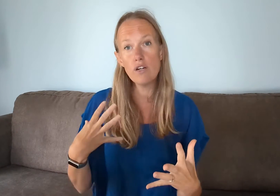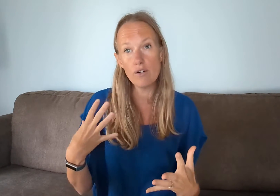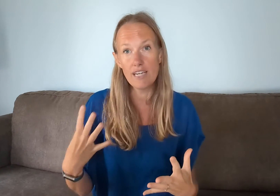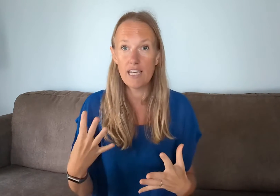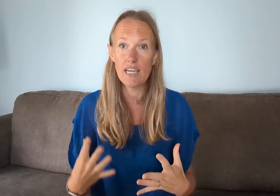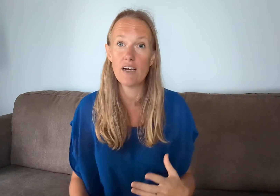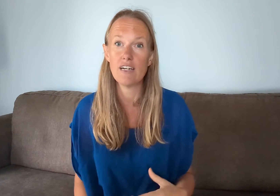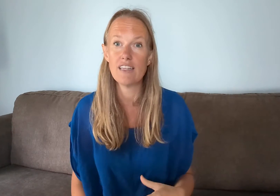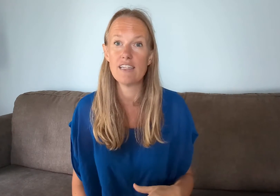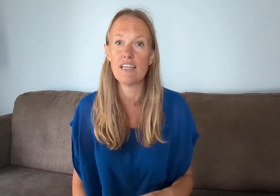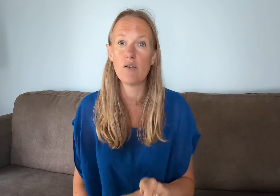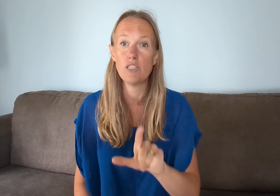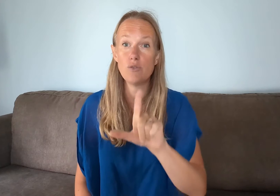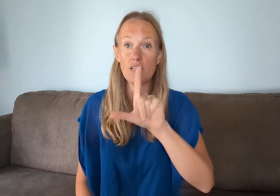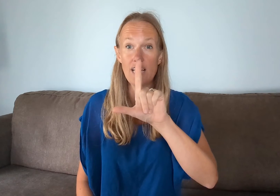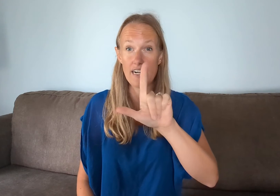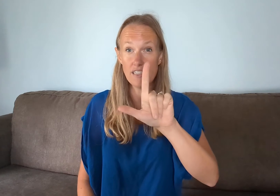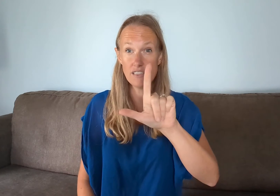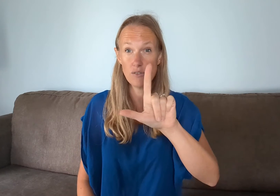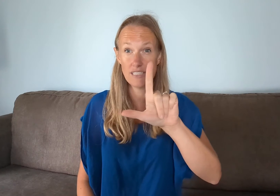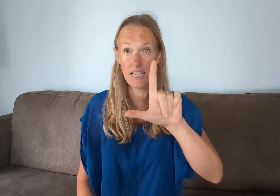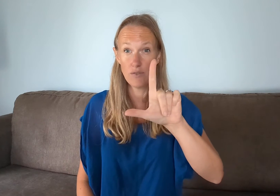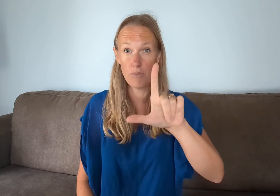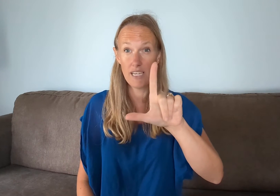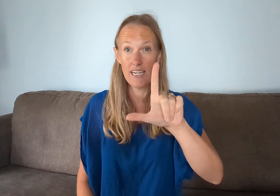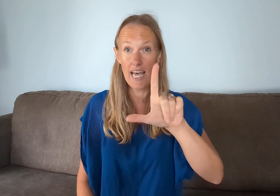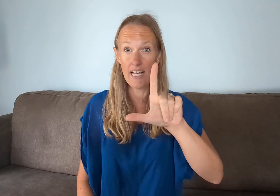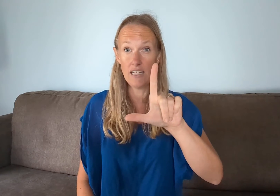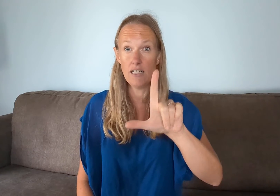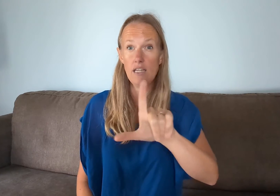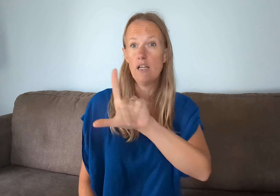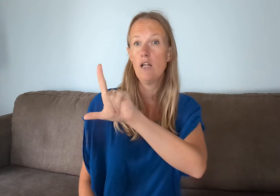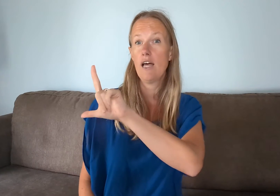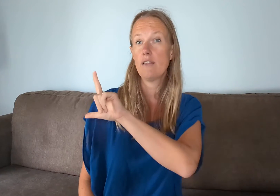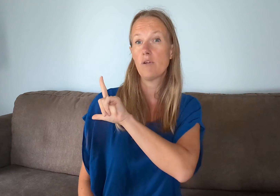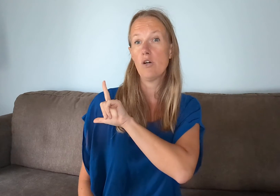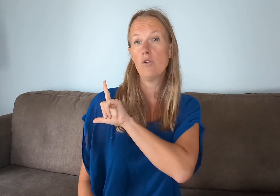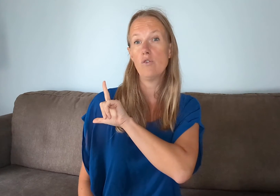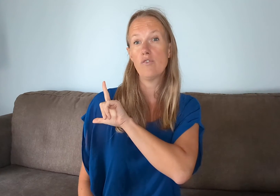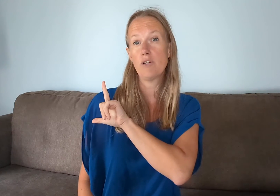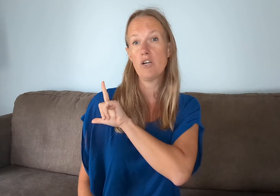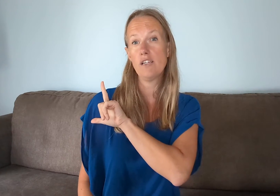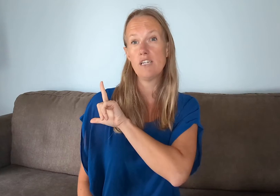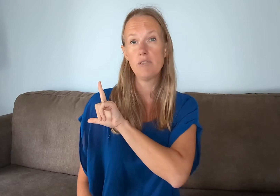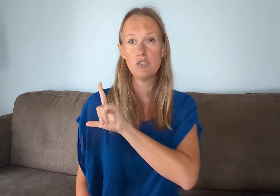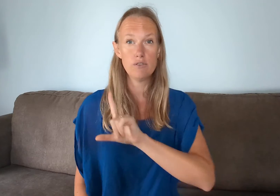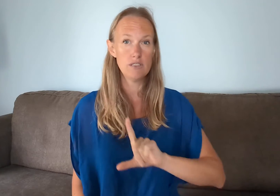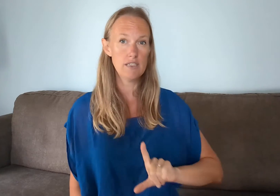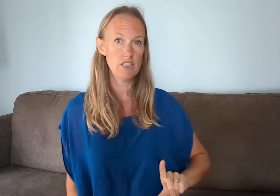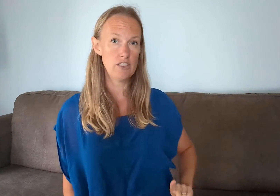or King or anything like that, we do the letter. So in this case, we're making an L. And then we go from your non-dominant shoulder down to your